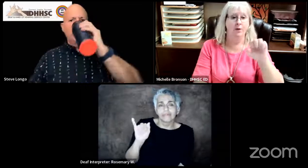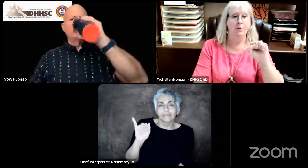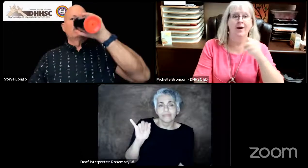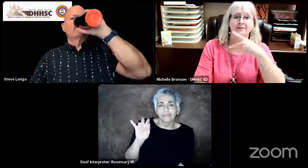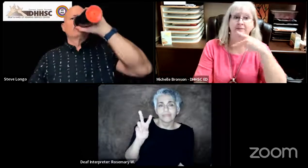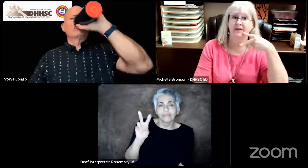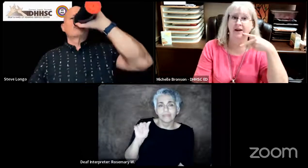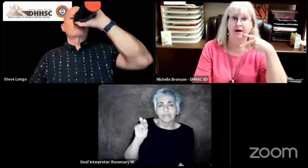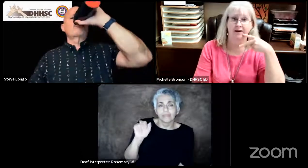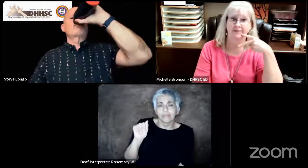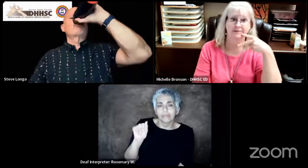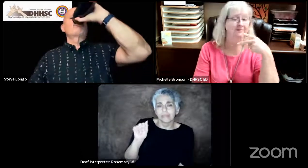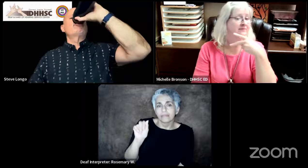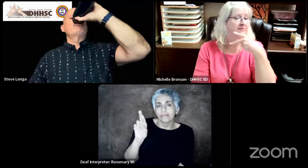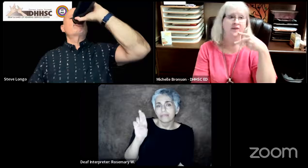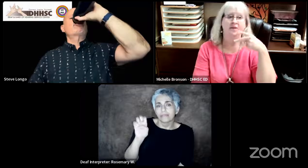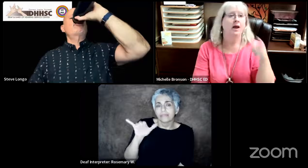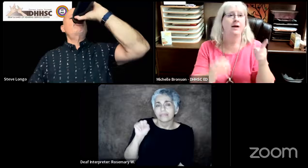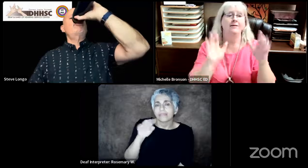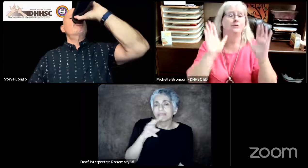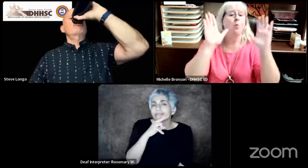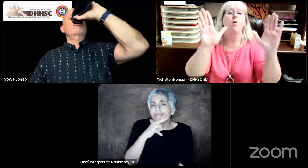by the name of Viviana Reyes.